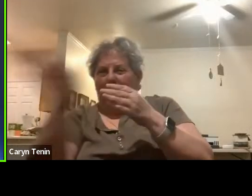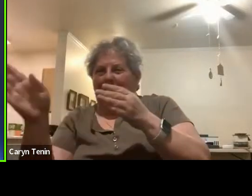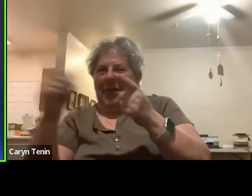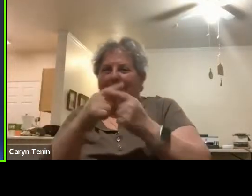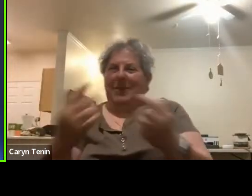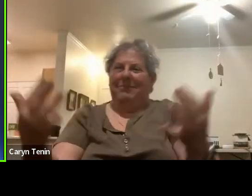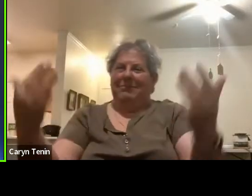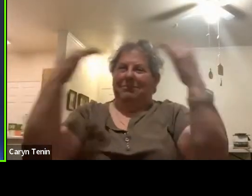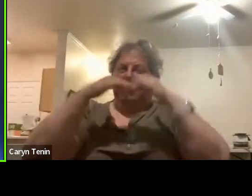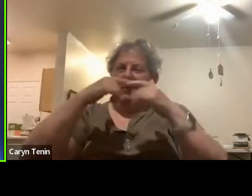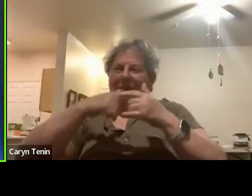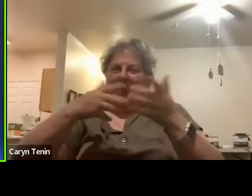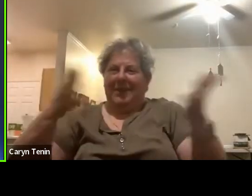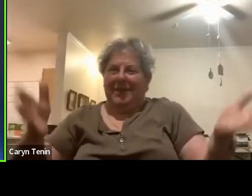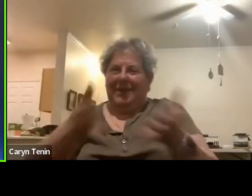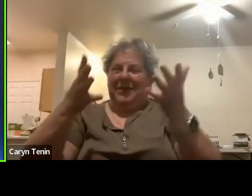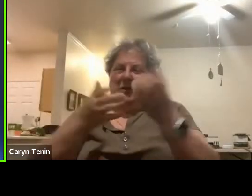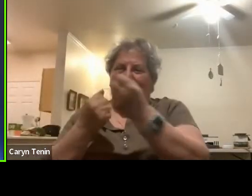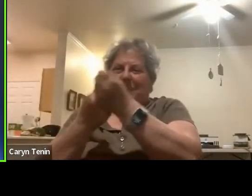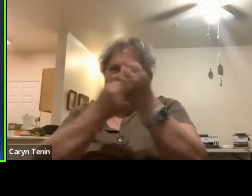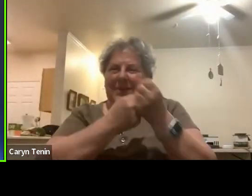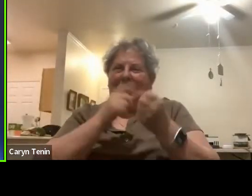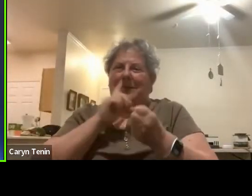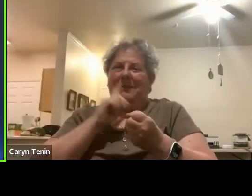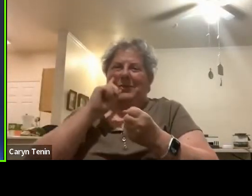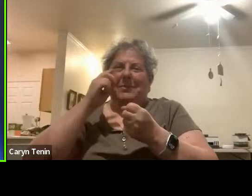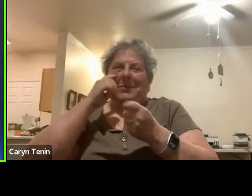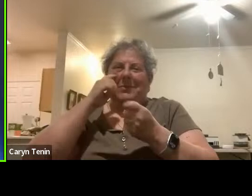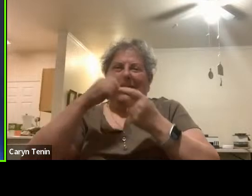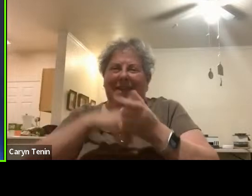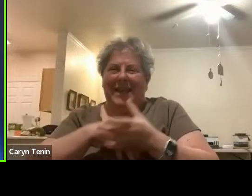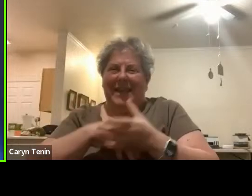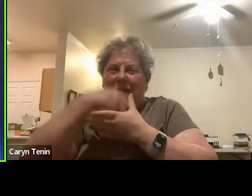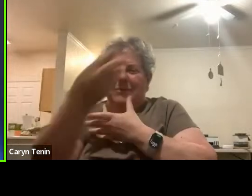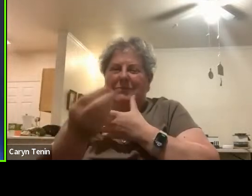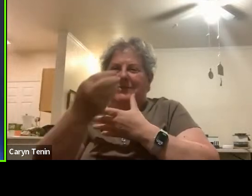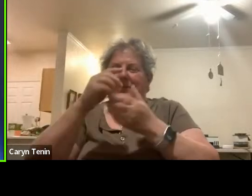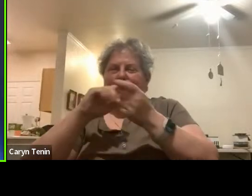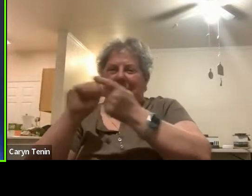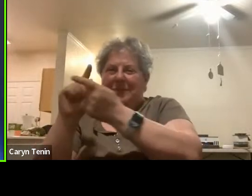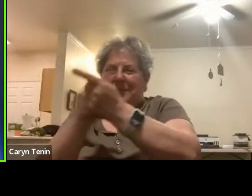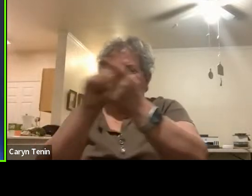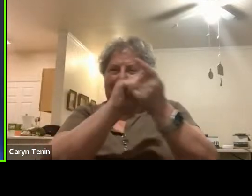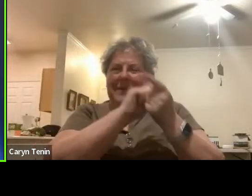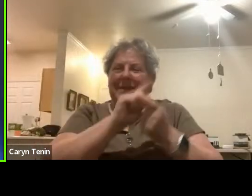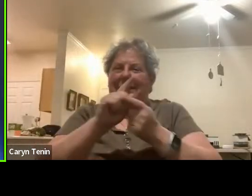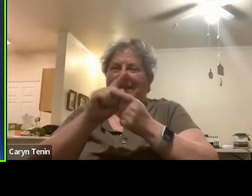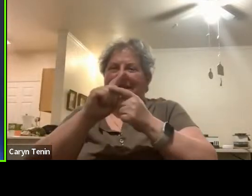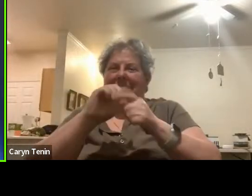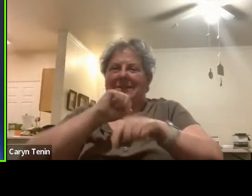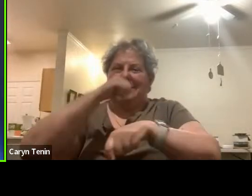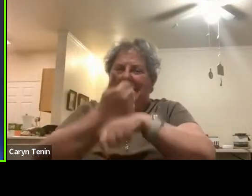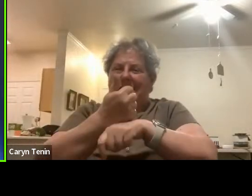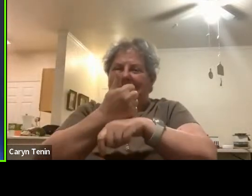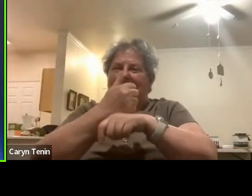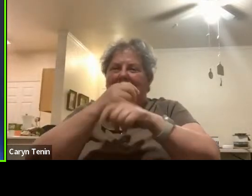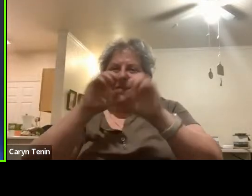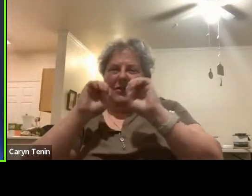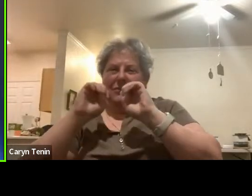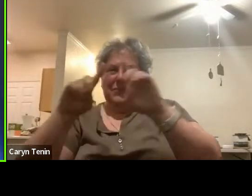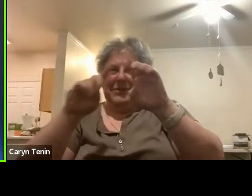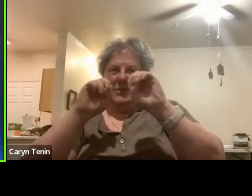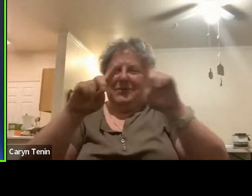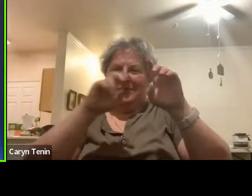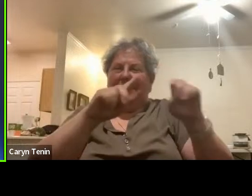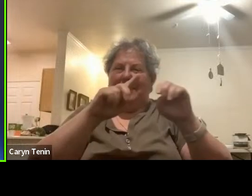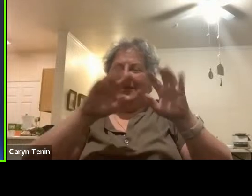be supported, and we want to have a full and robust life. We want to be out of our homes. We